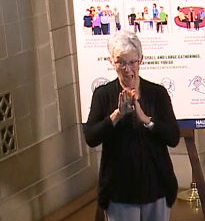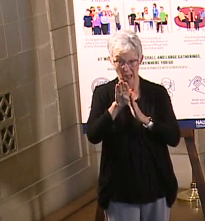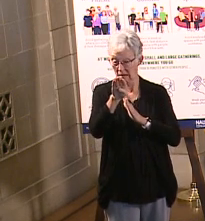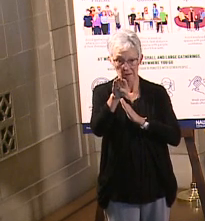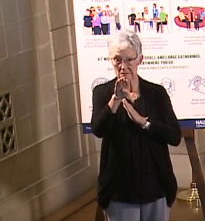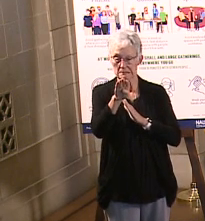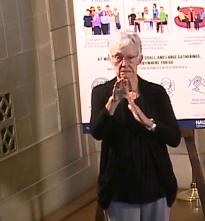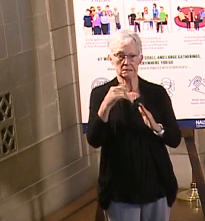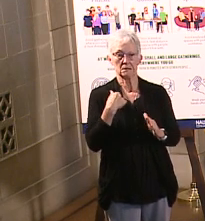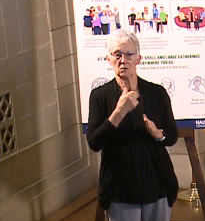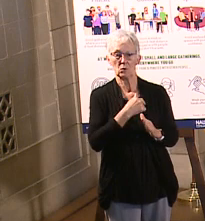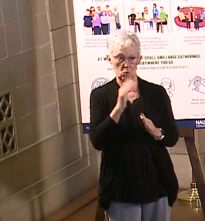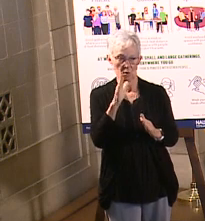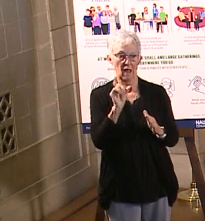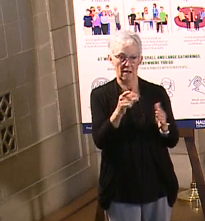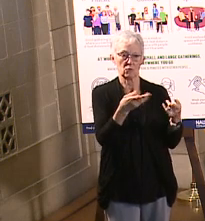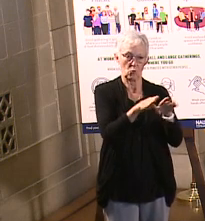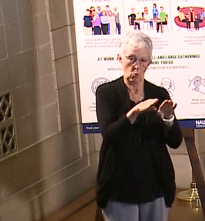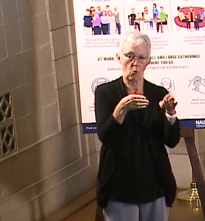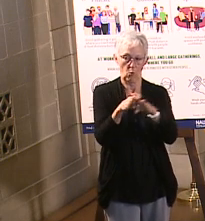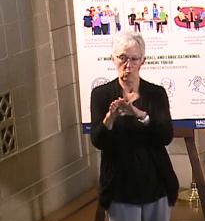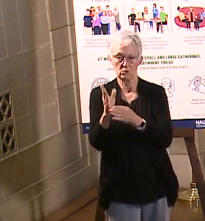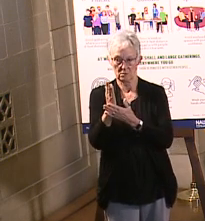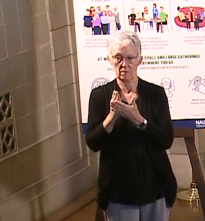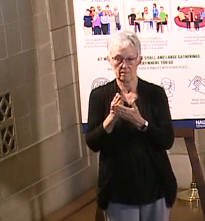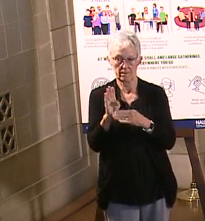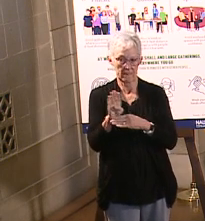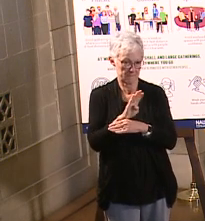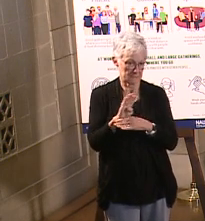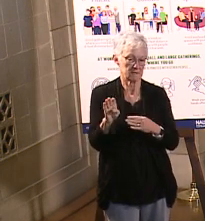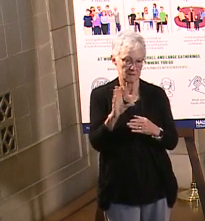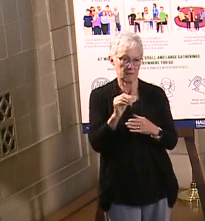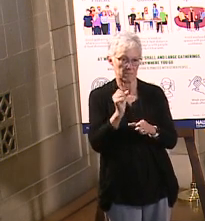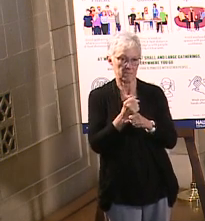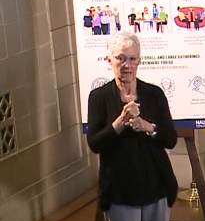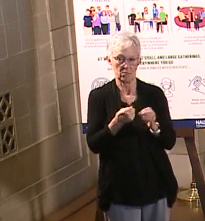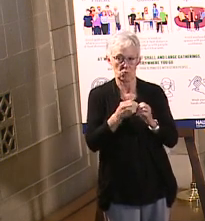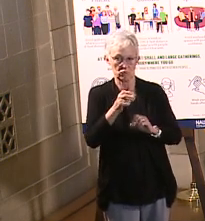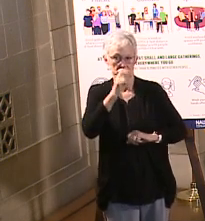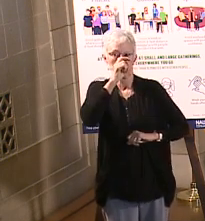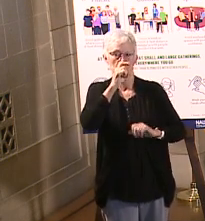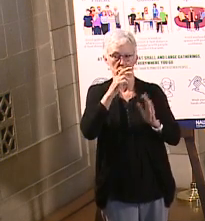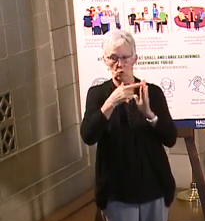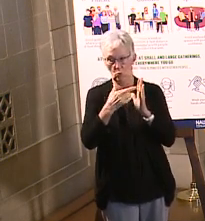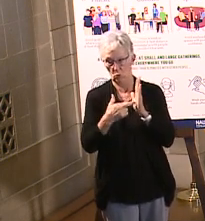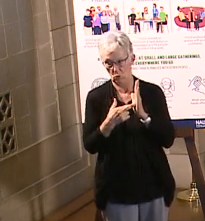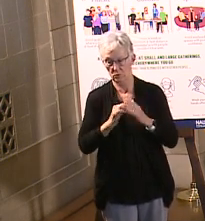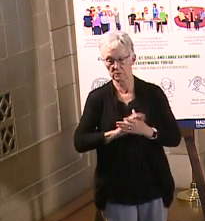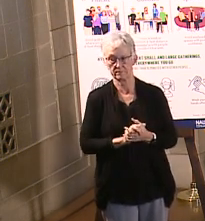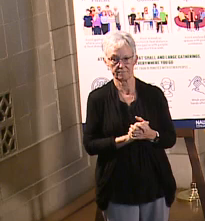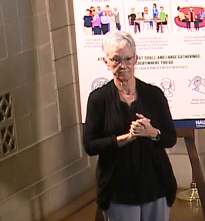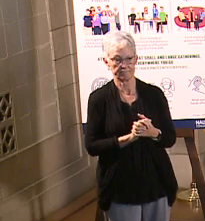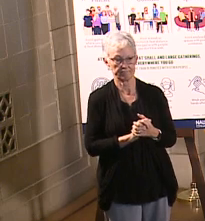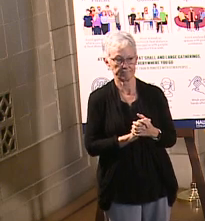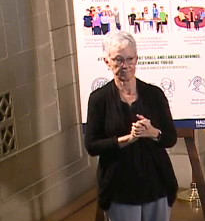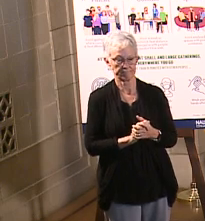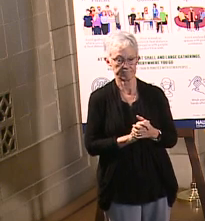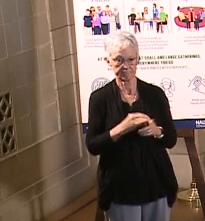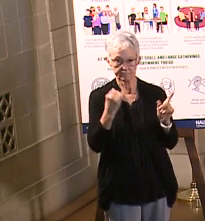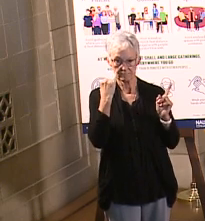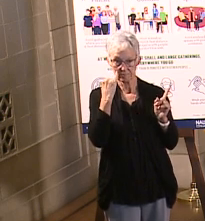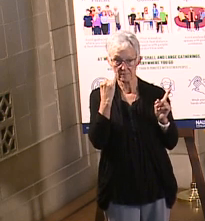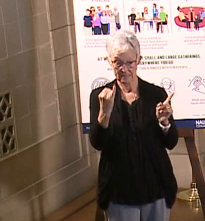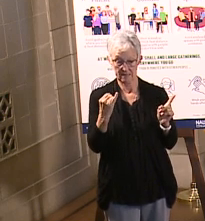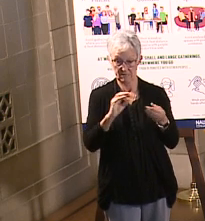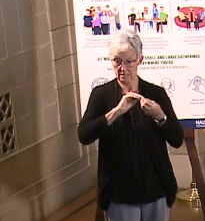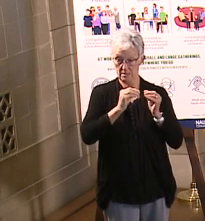and be making plans accordingly. Now, if we do go down, and we have seen over the last, you can look at the chart, you've seen over